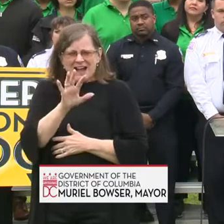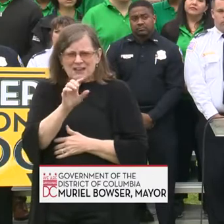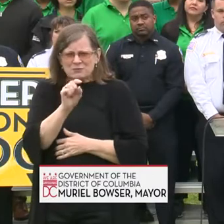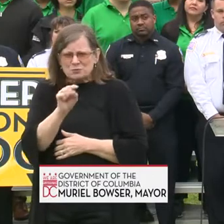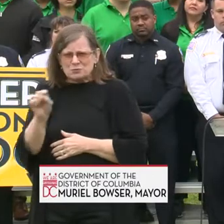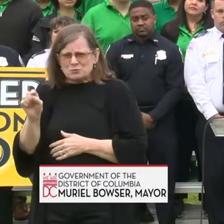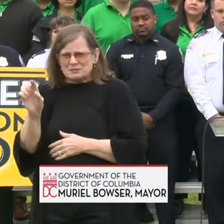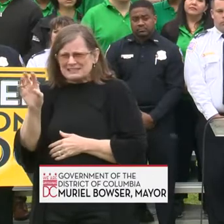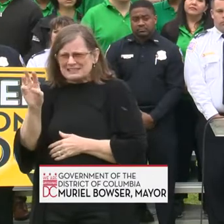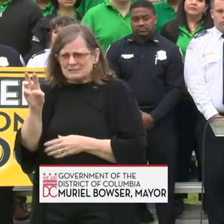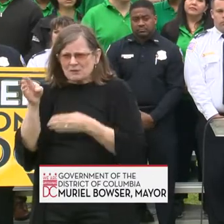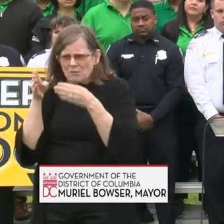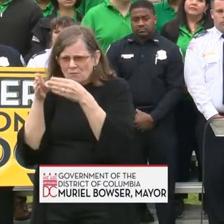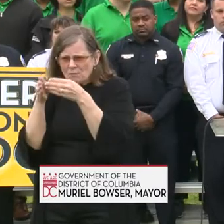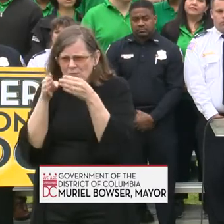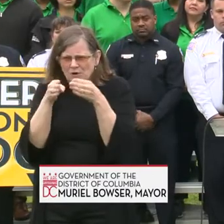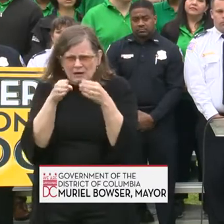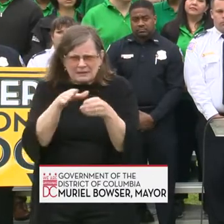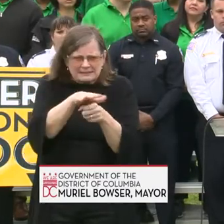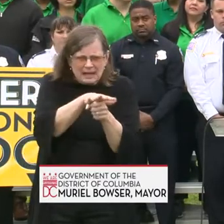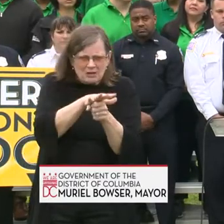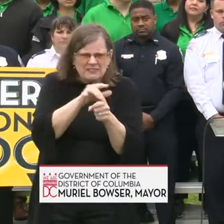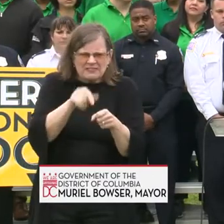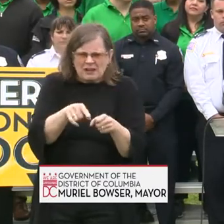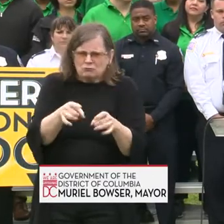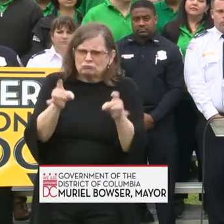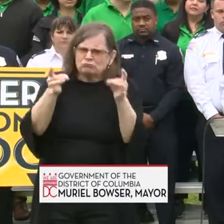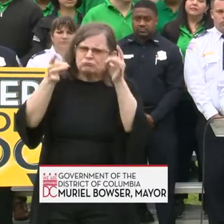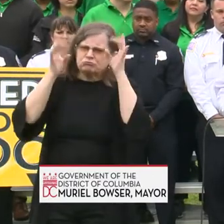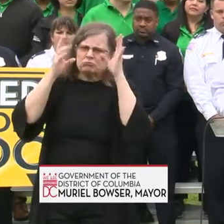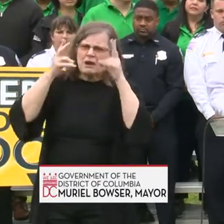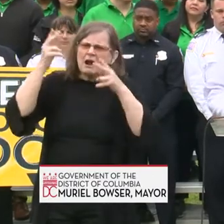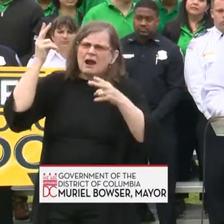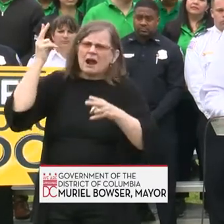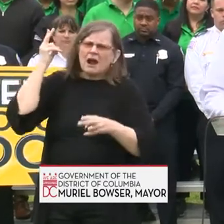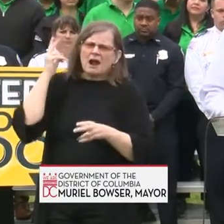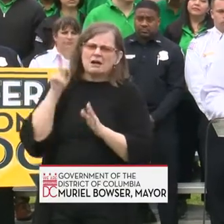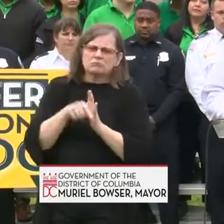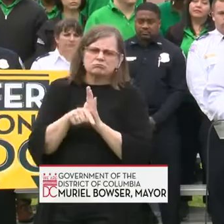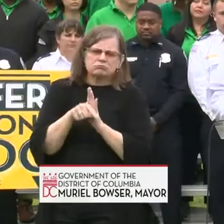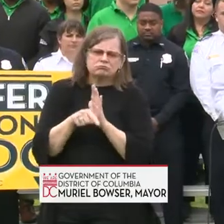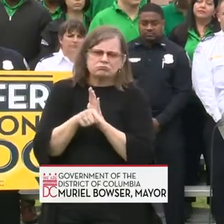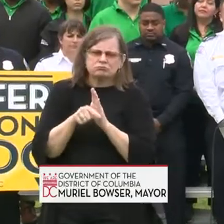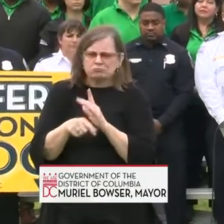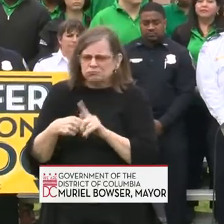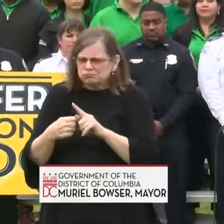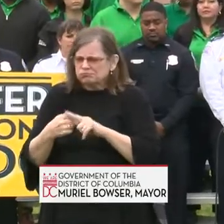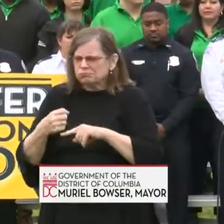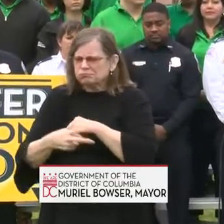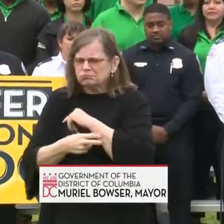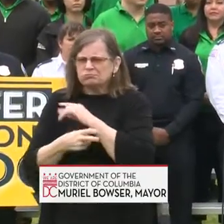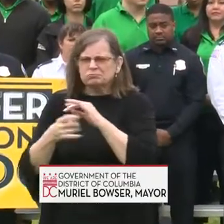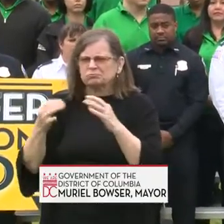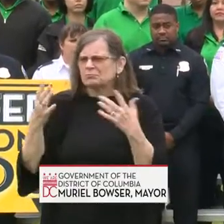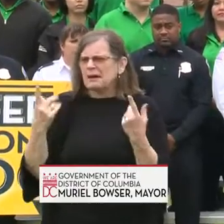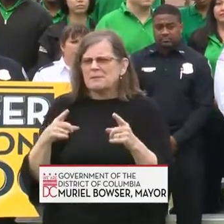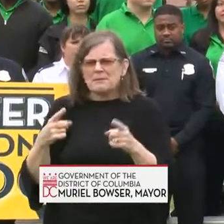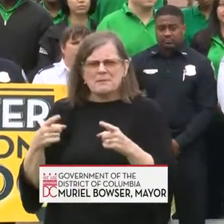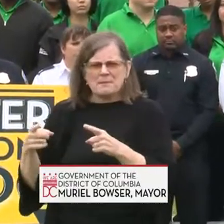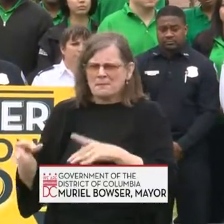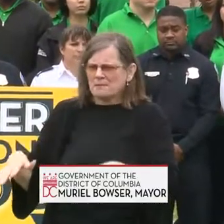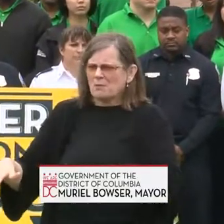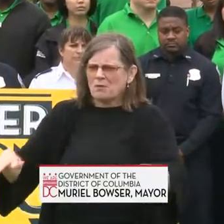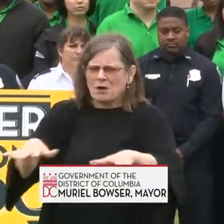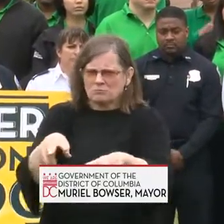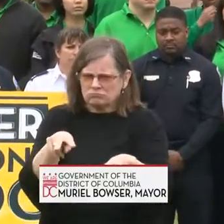that have experienced a high density of violent crime. What we do at MPD is we assign a captain to each of these areas after